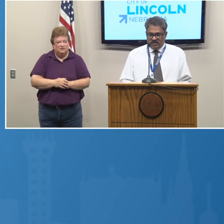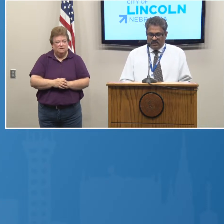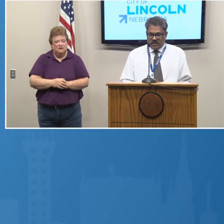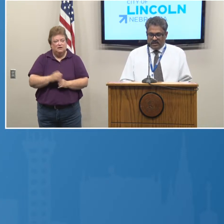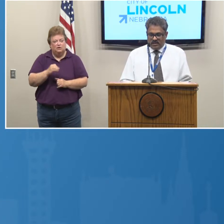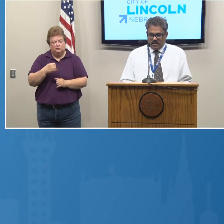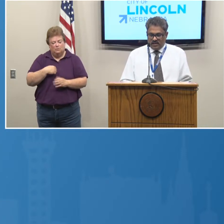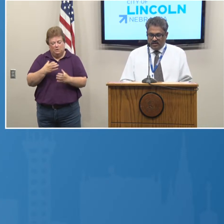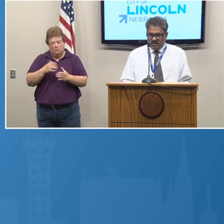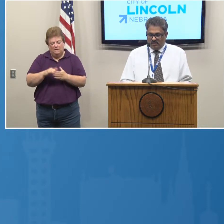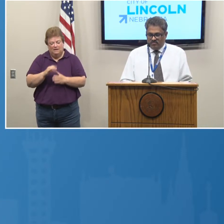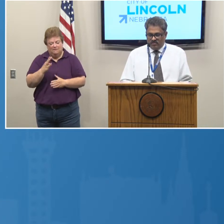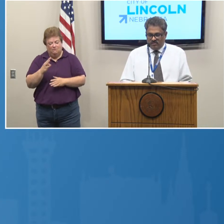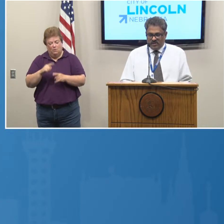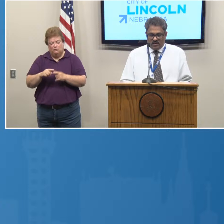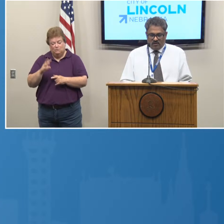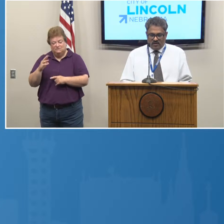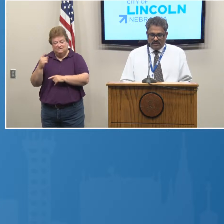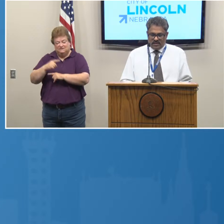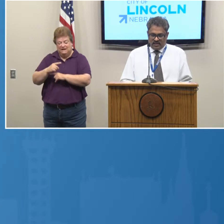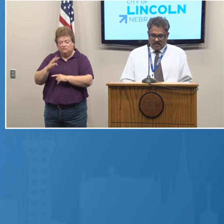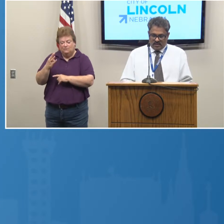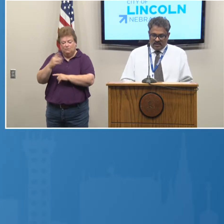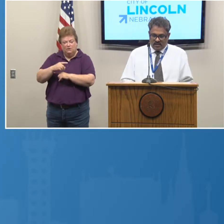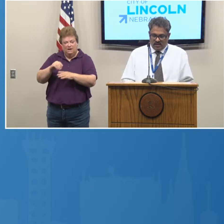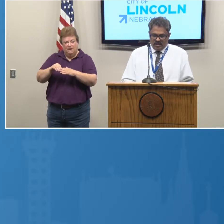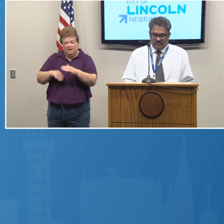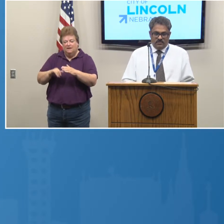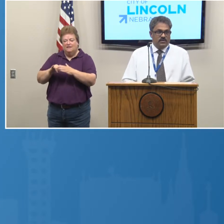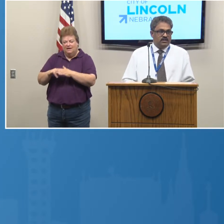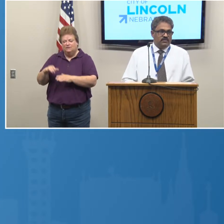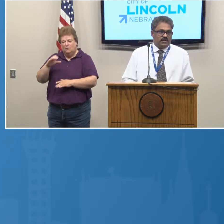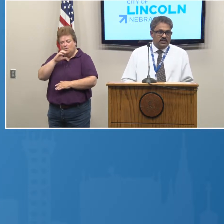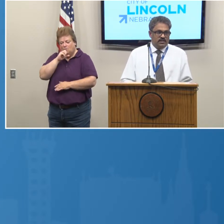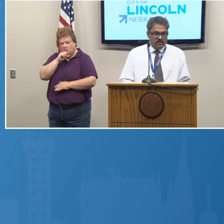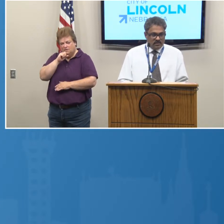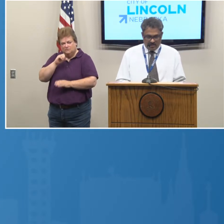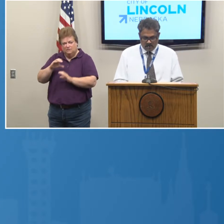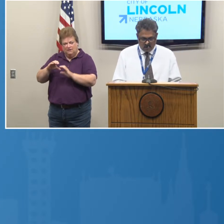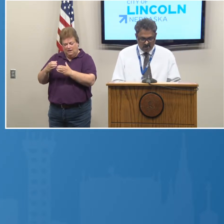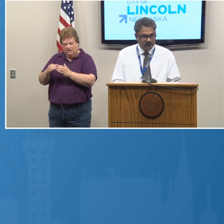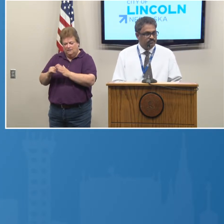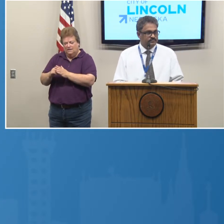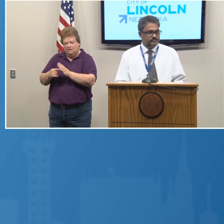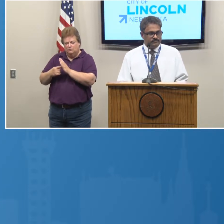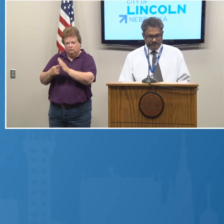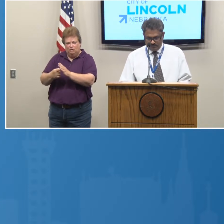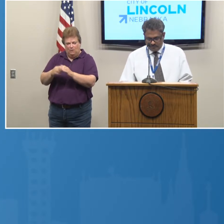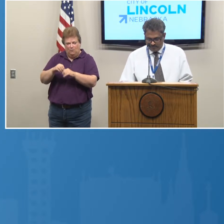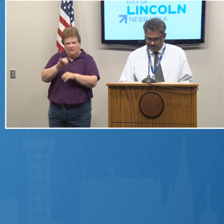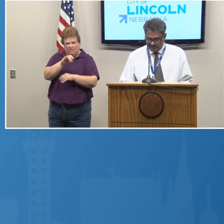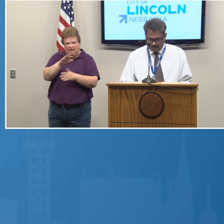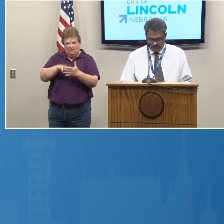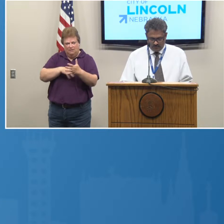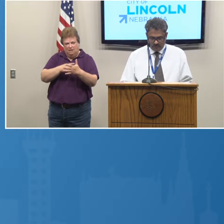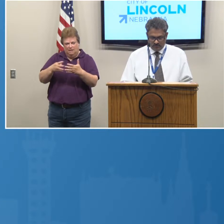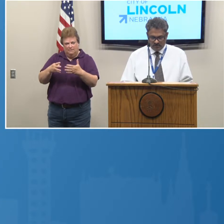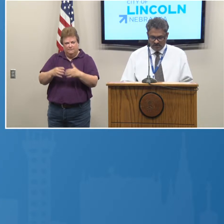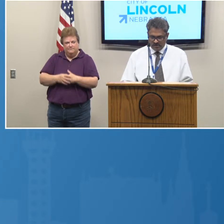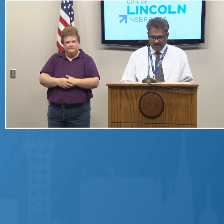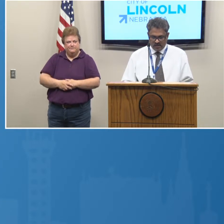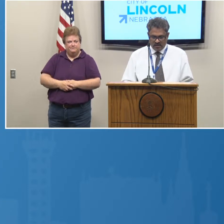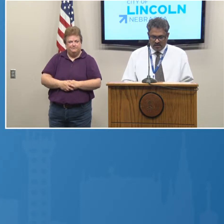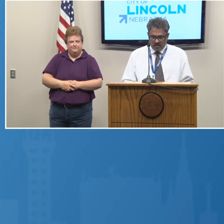less, currently we would be in orange category, as would be reflected in the column.